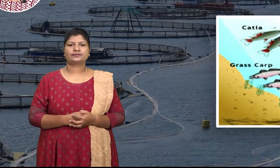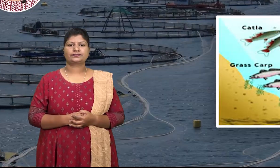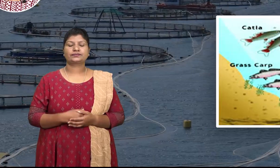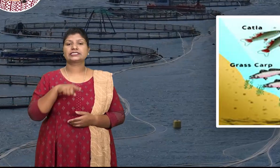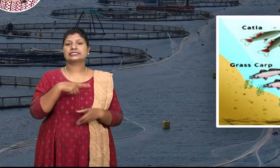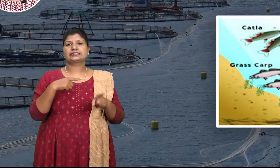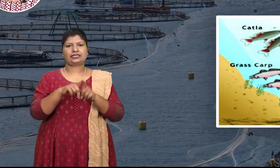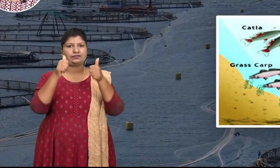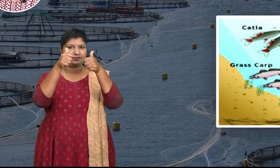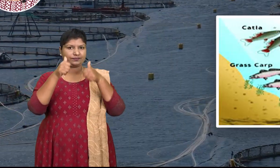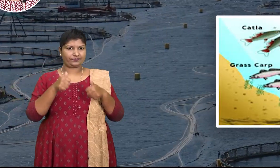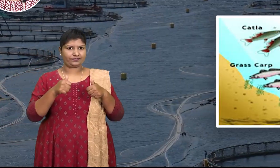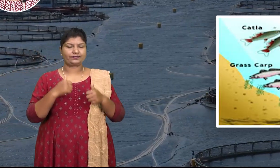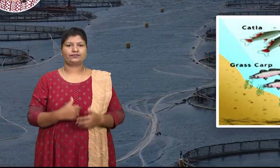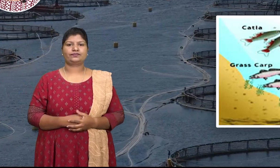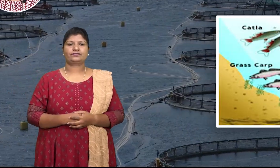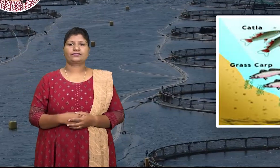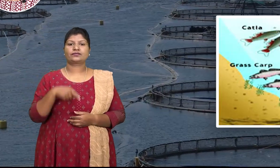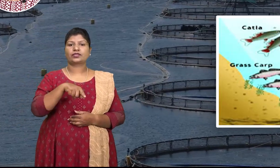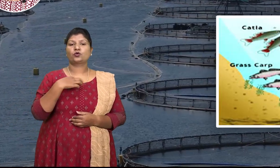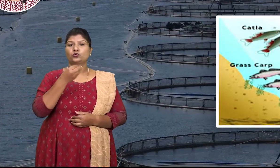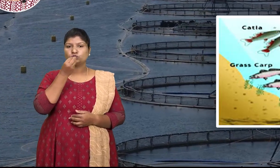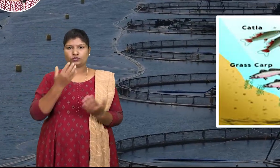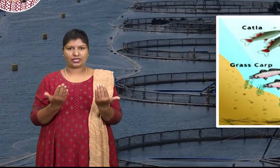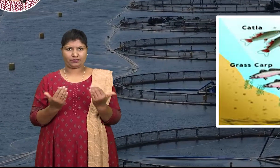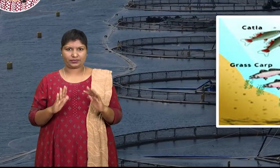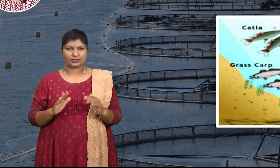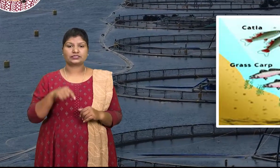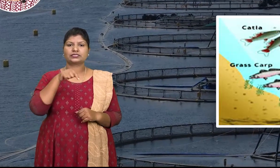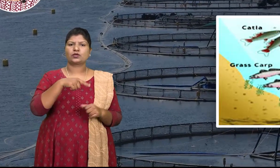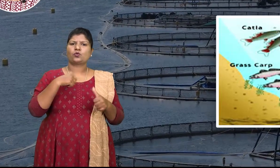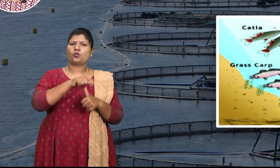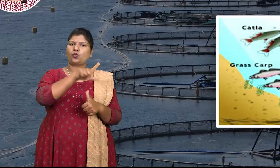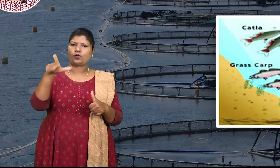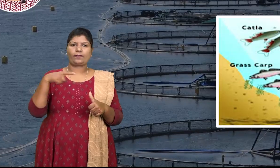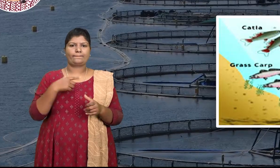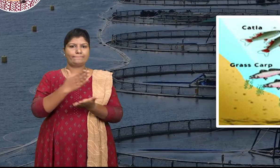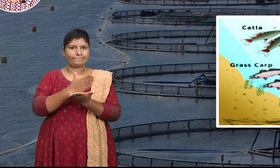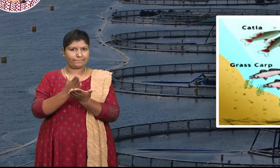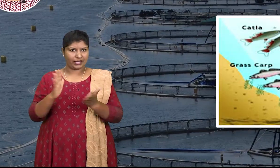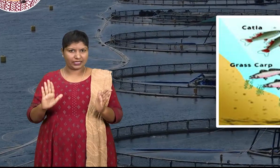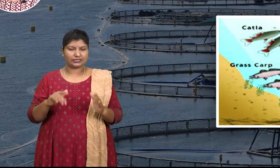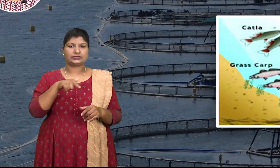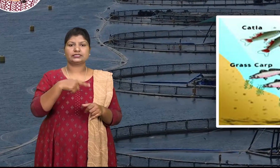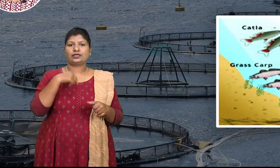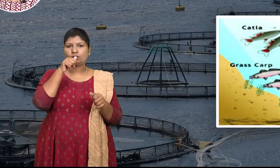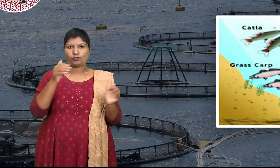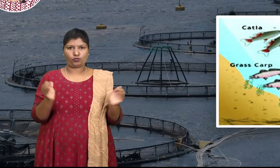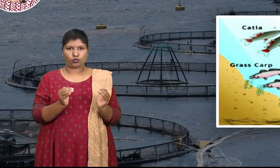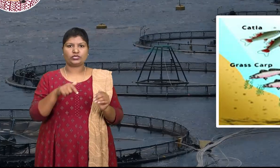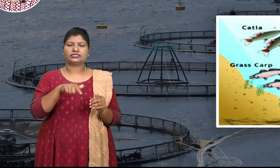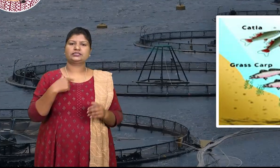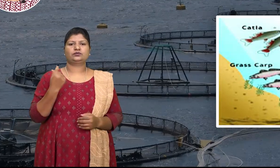As a result, the food available in all the parts of the pond